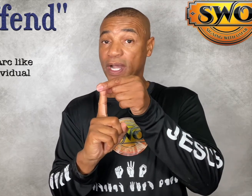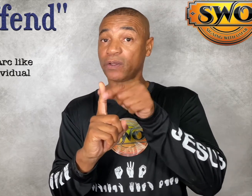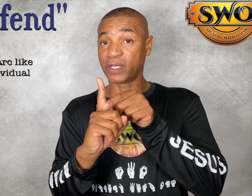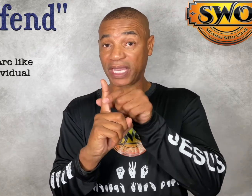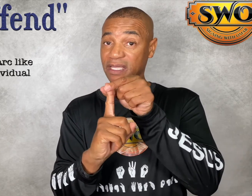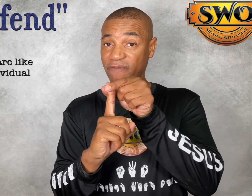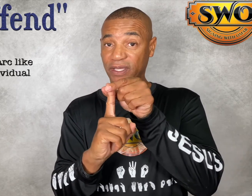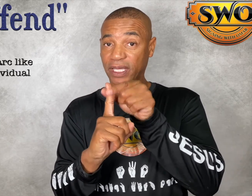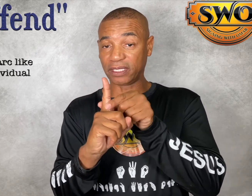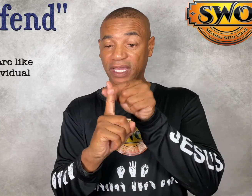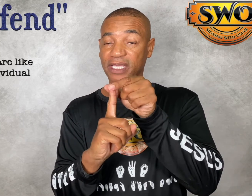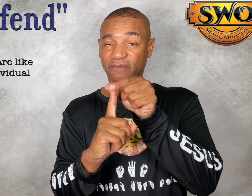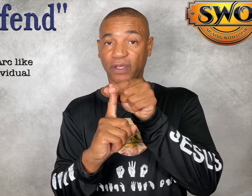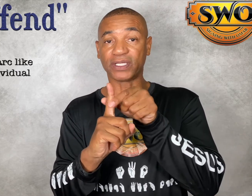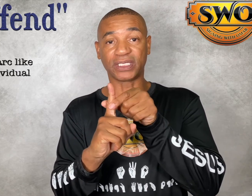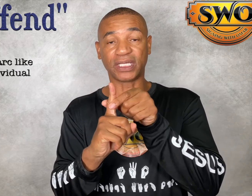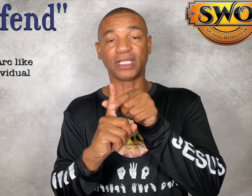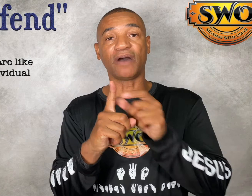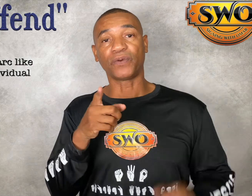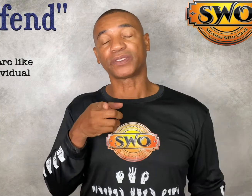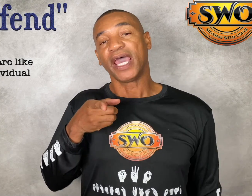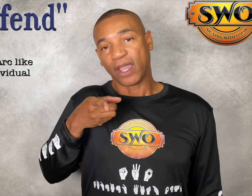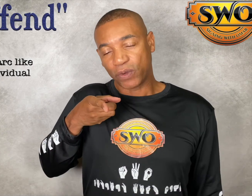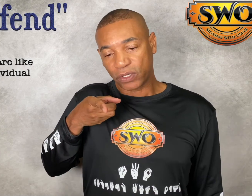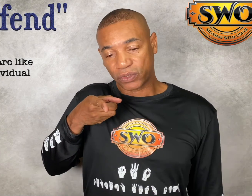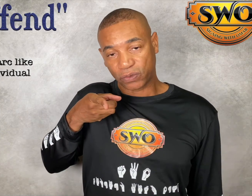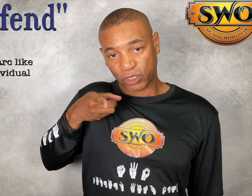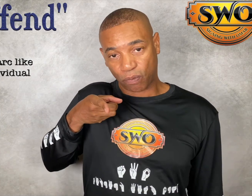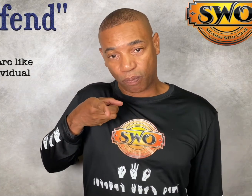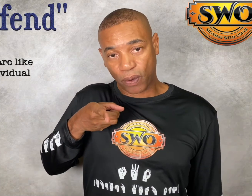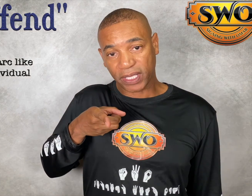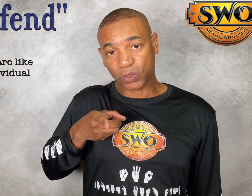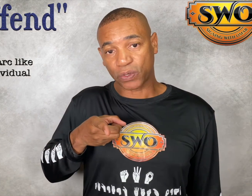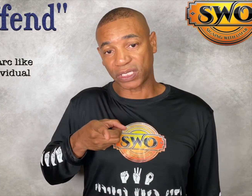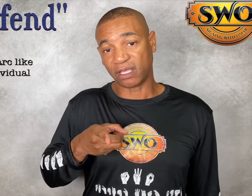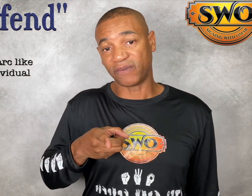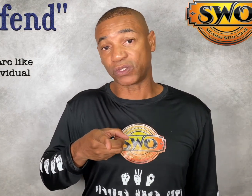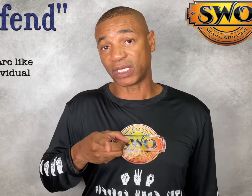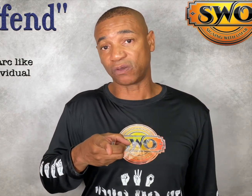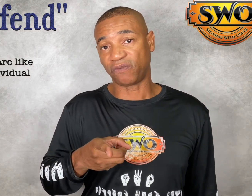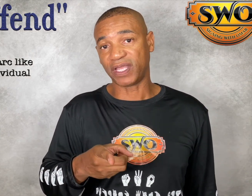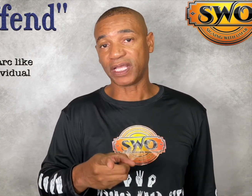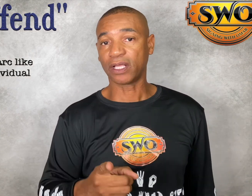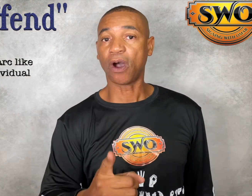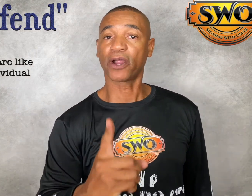or the index finger is extended upward. And what you'll do is you'll point it towards the individual that you offended and arc